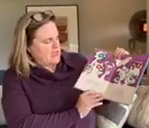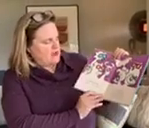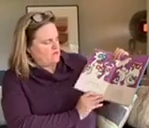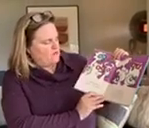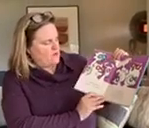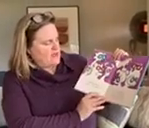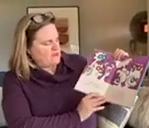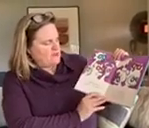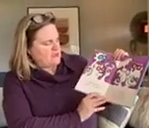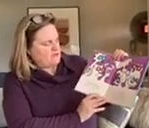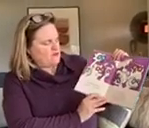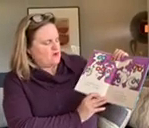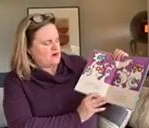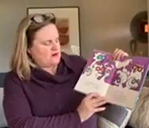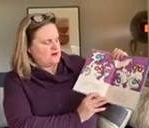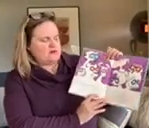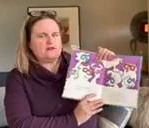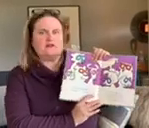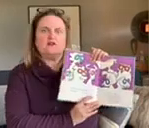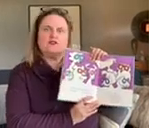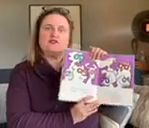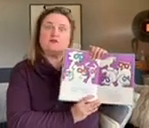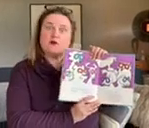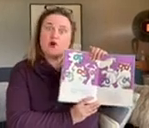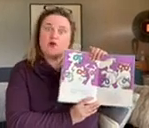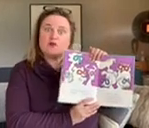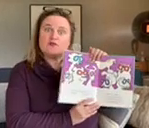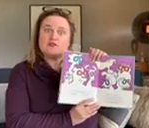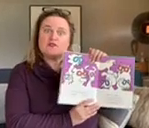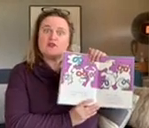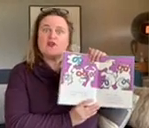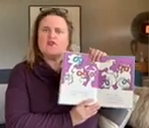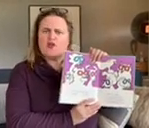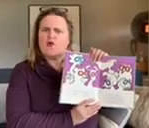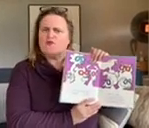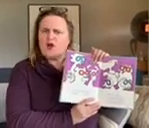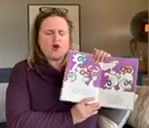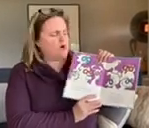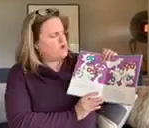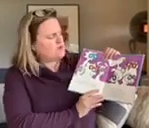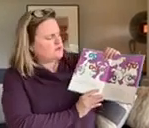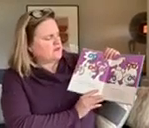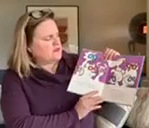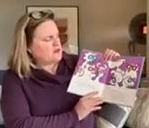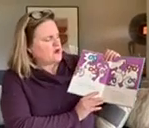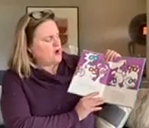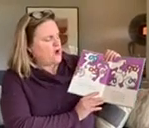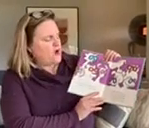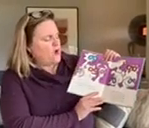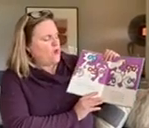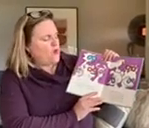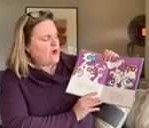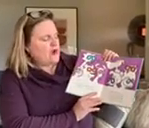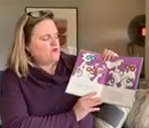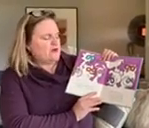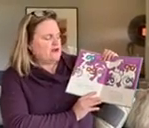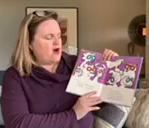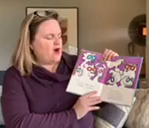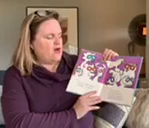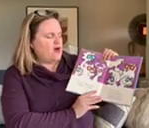And one thing more, suppose no nose, where would all